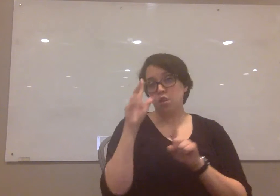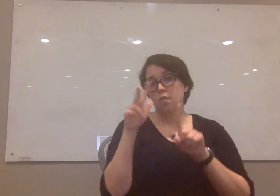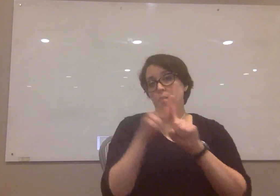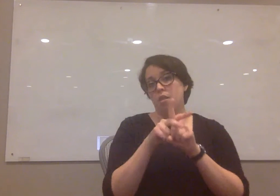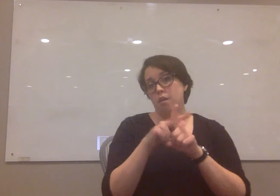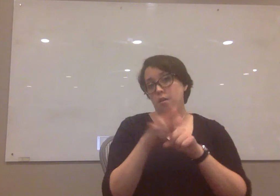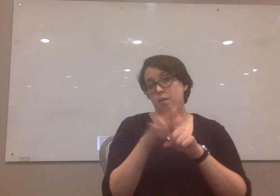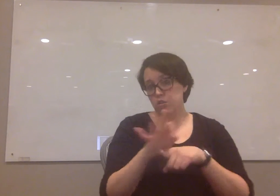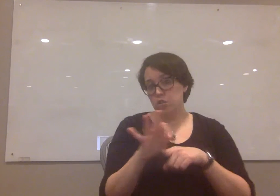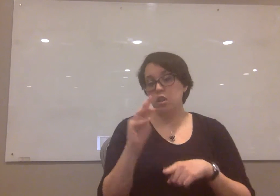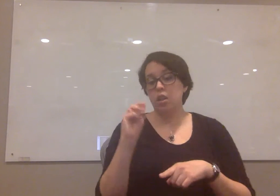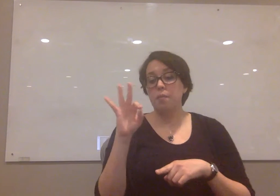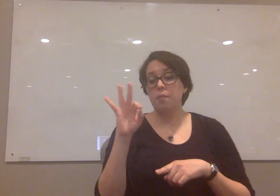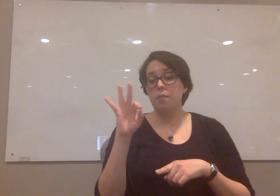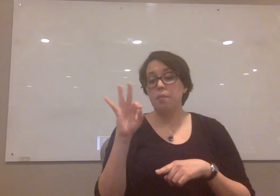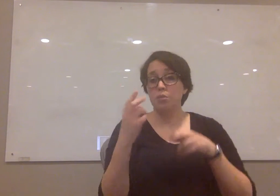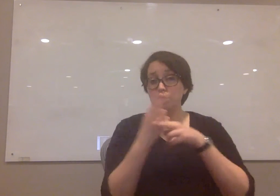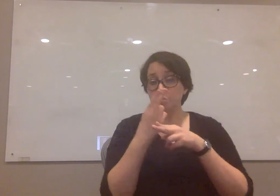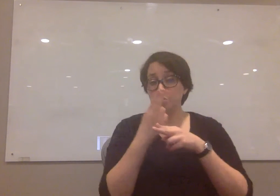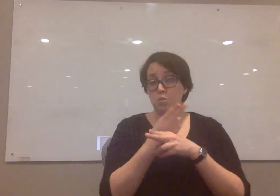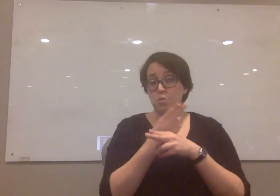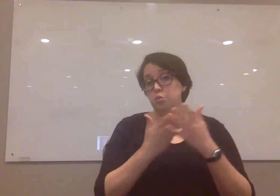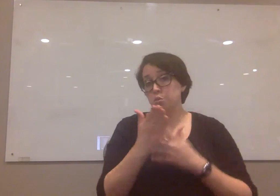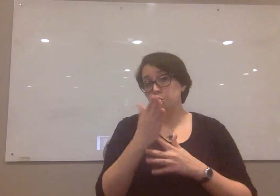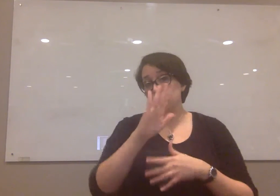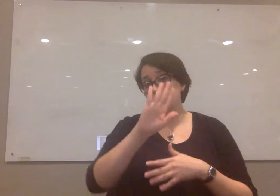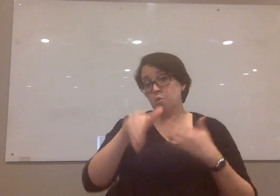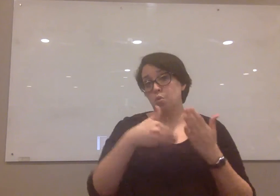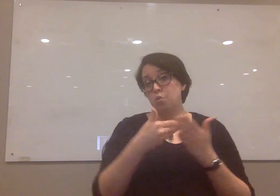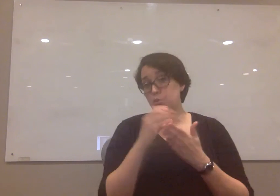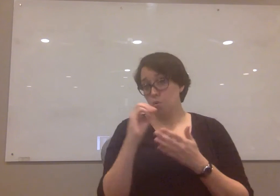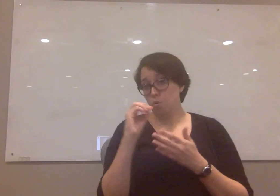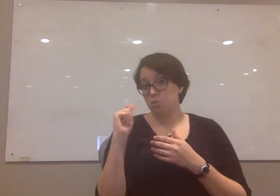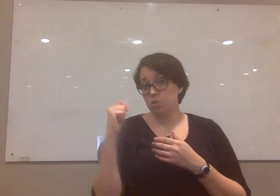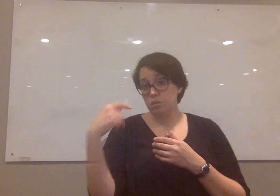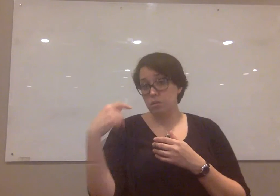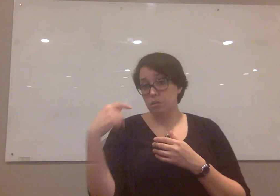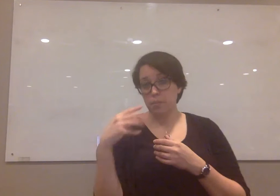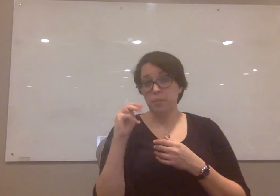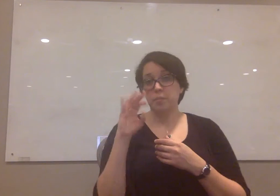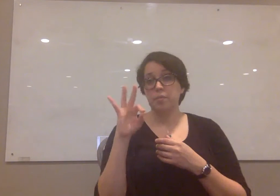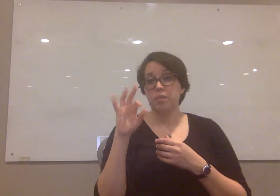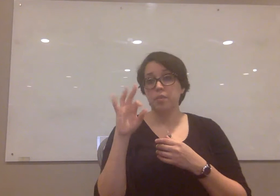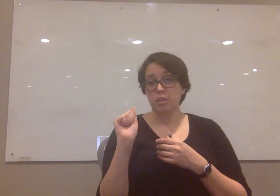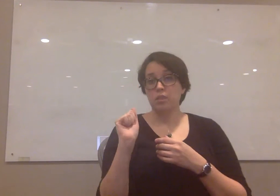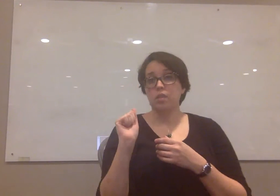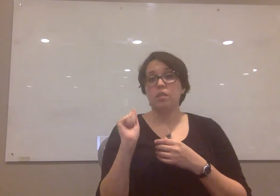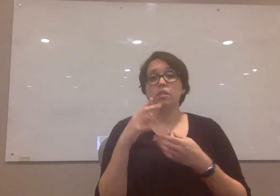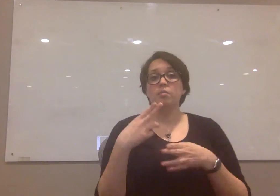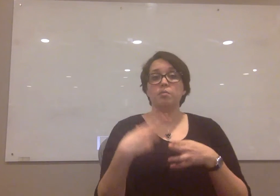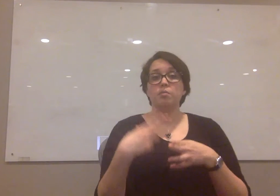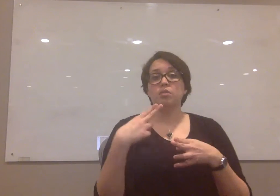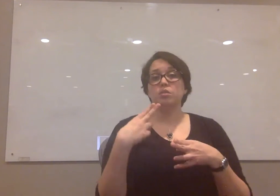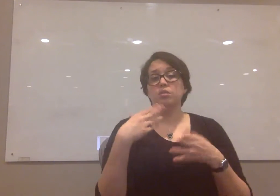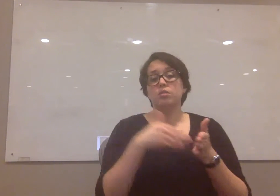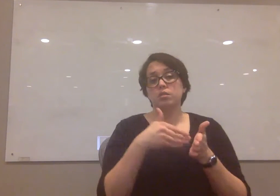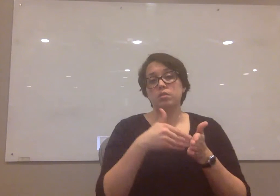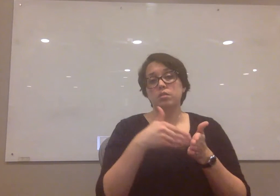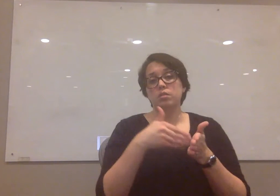is used throughout OTP. MFA is referenced all the time in Gen Server and parts like that. It's